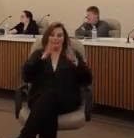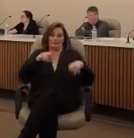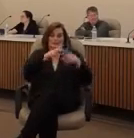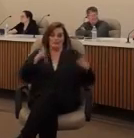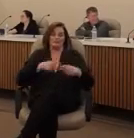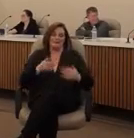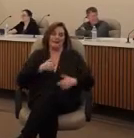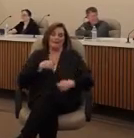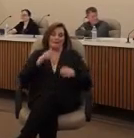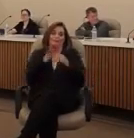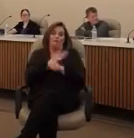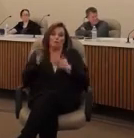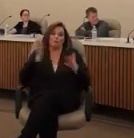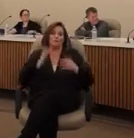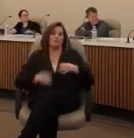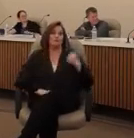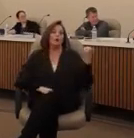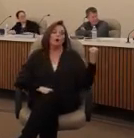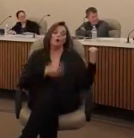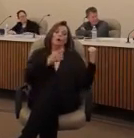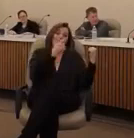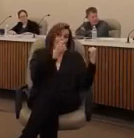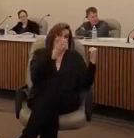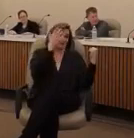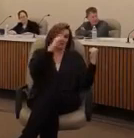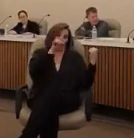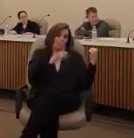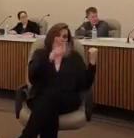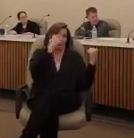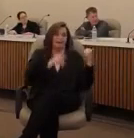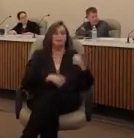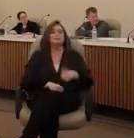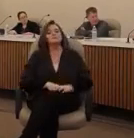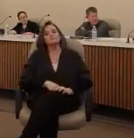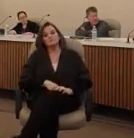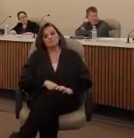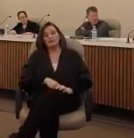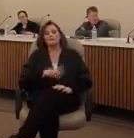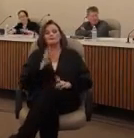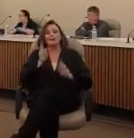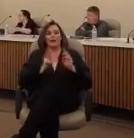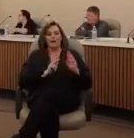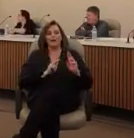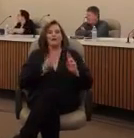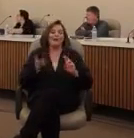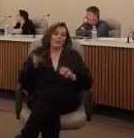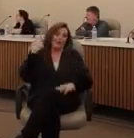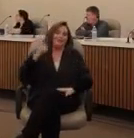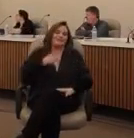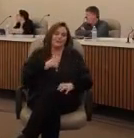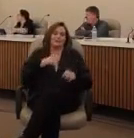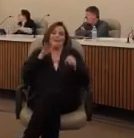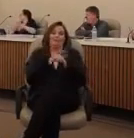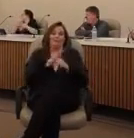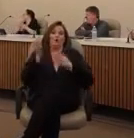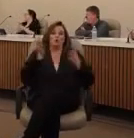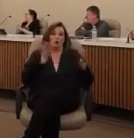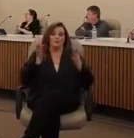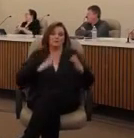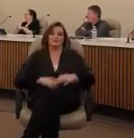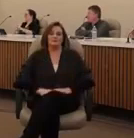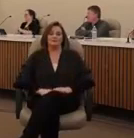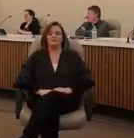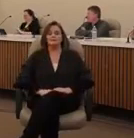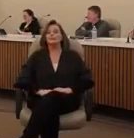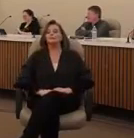is because it used to be full service. Right. Some people like to get their gas pumped still. Well, especially the colder it is. Who doesn't?